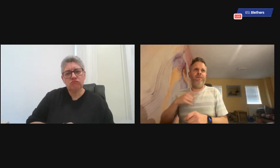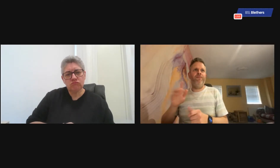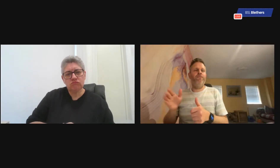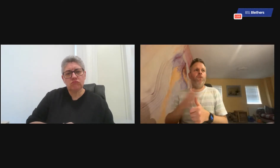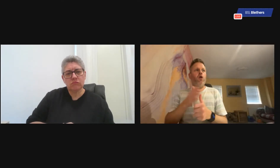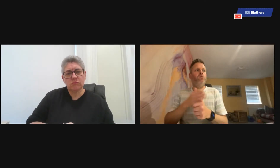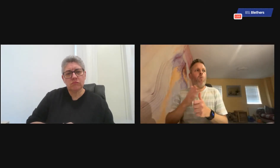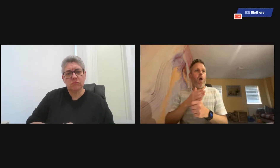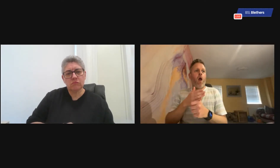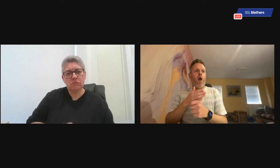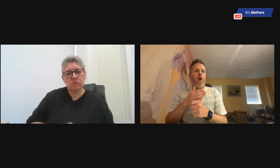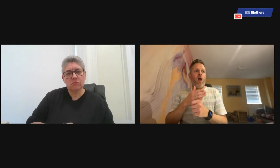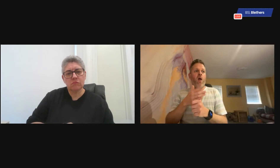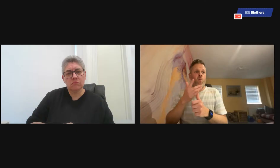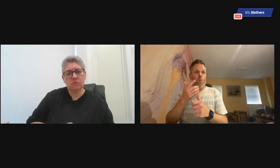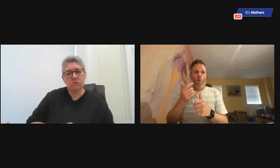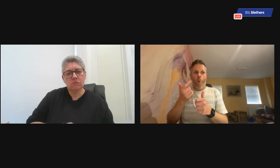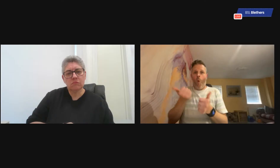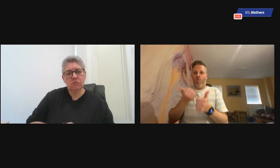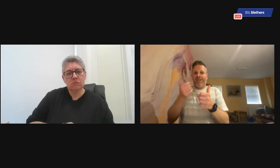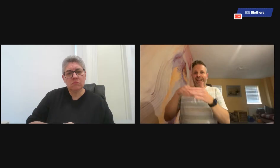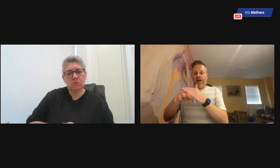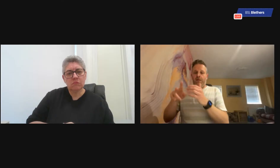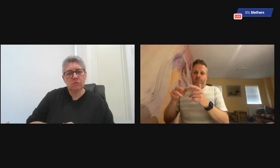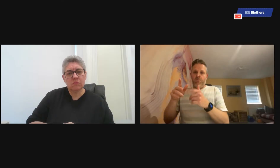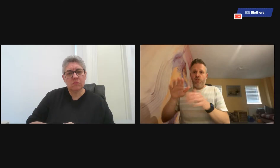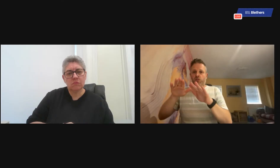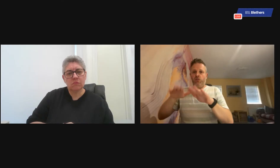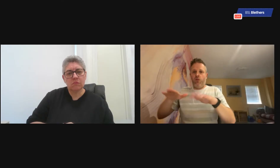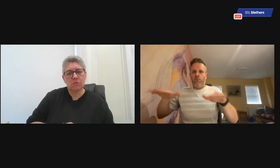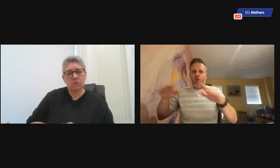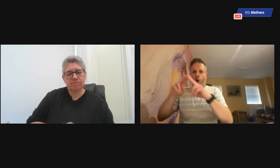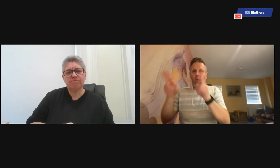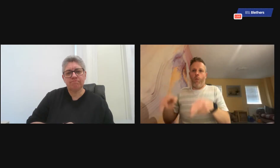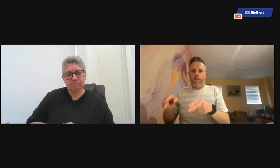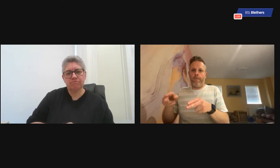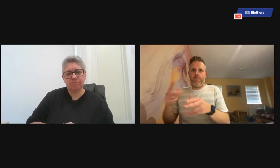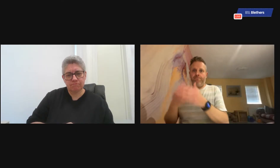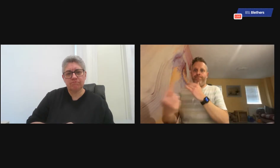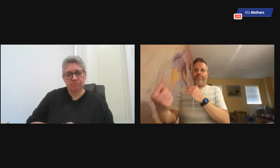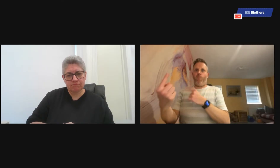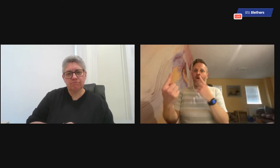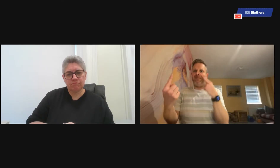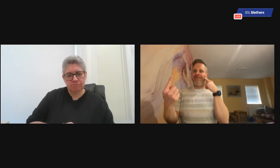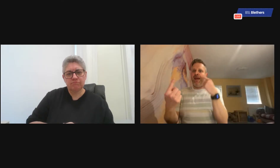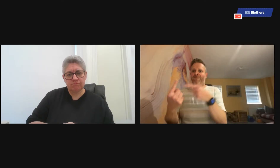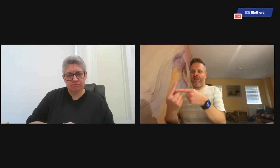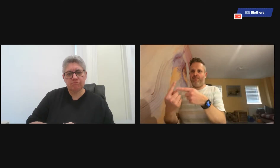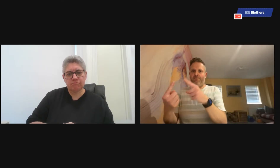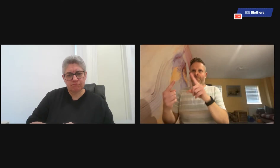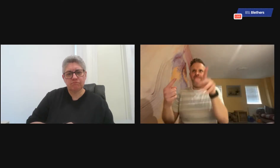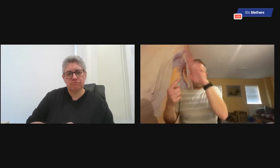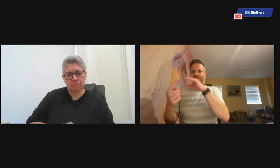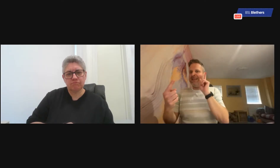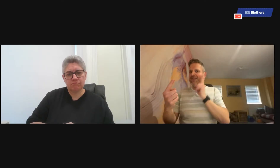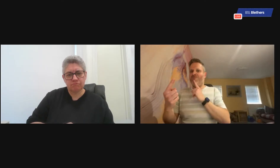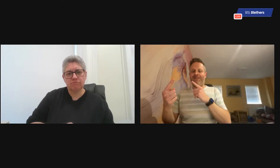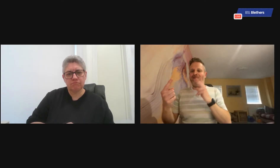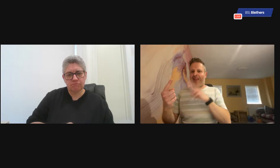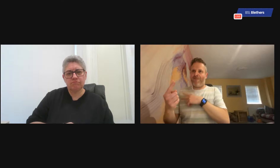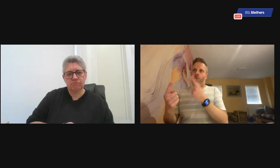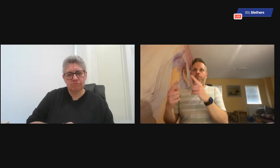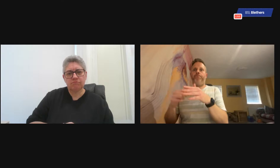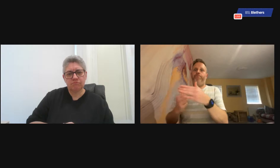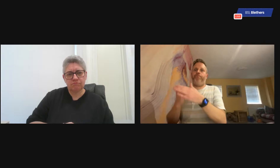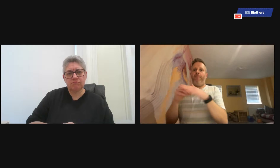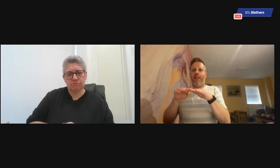or? I think they've all had different situations, in fairness, that they've came from. It might be there was one